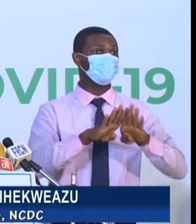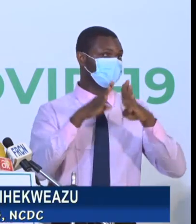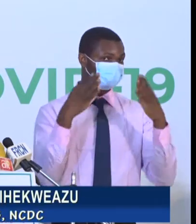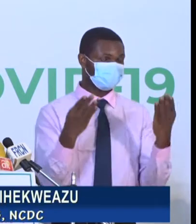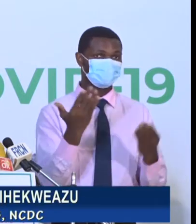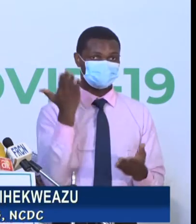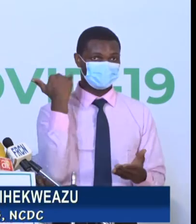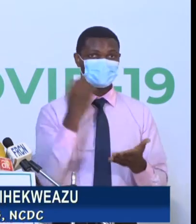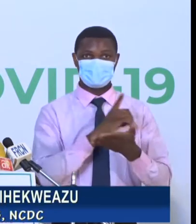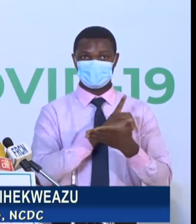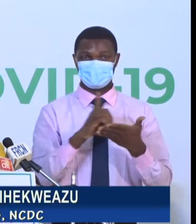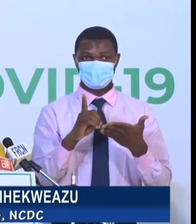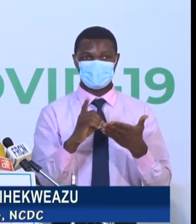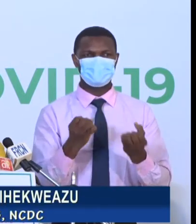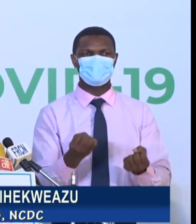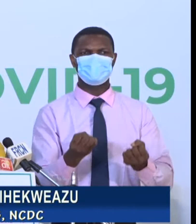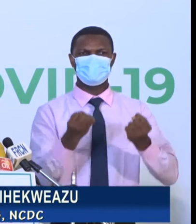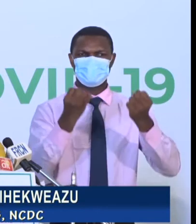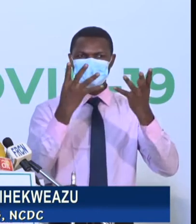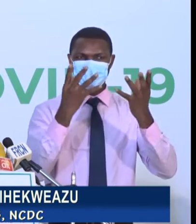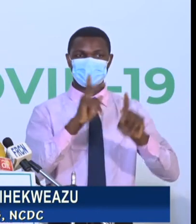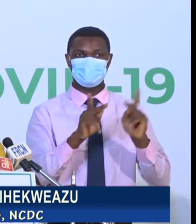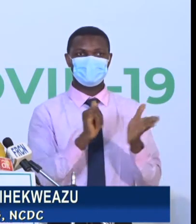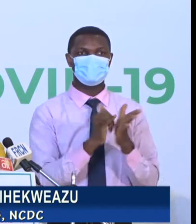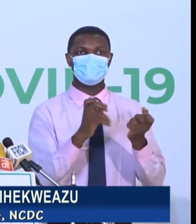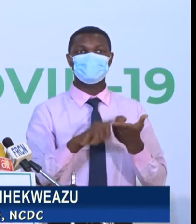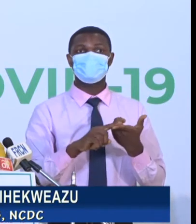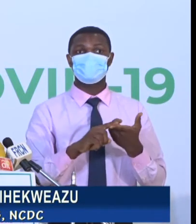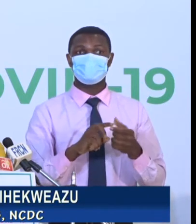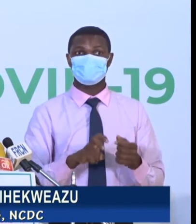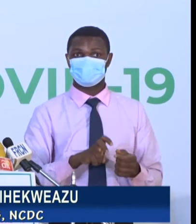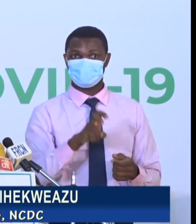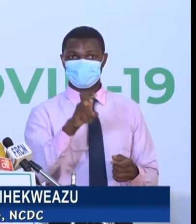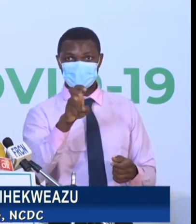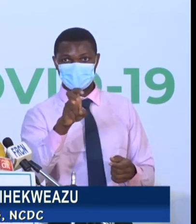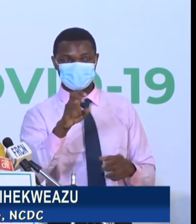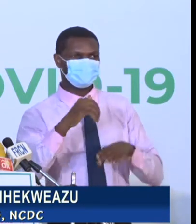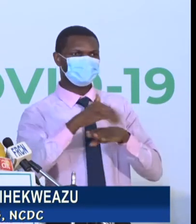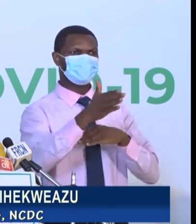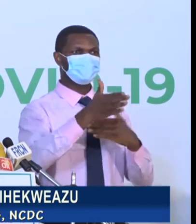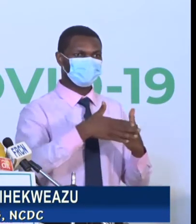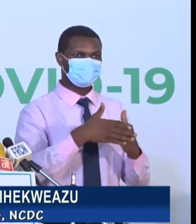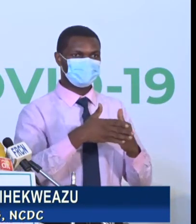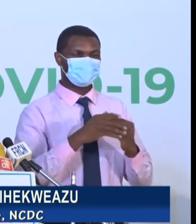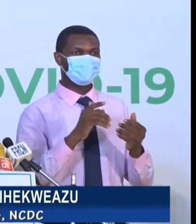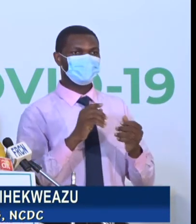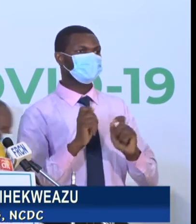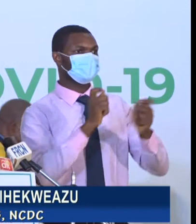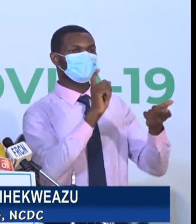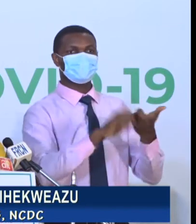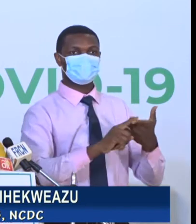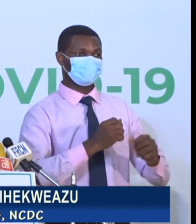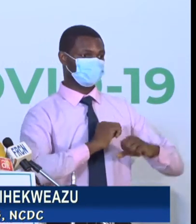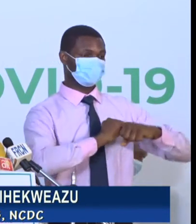Last week, many intending travelers were turned back and handed over to security